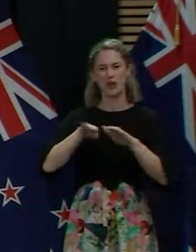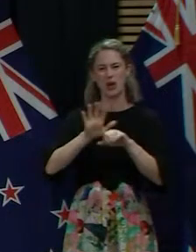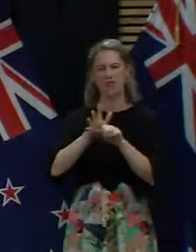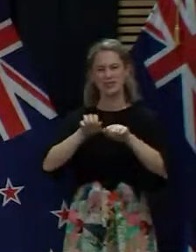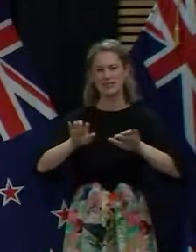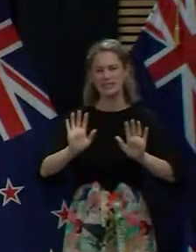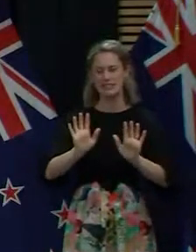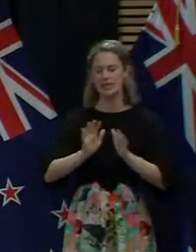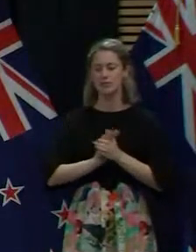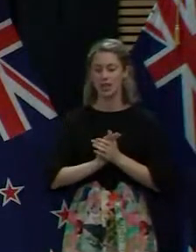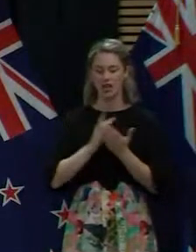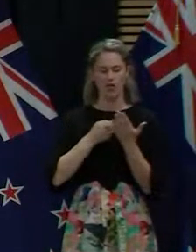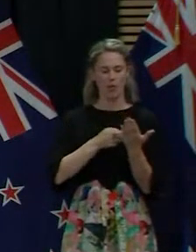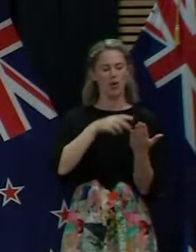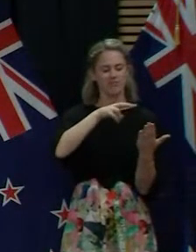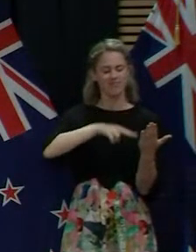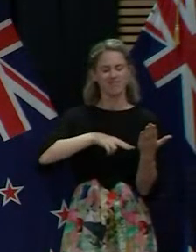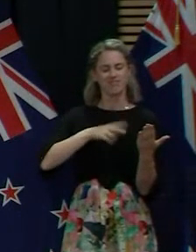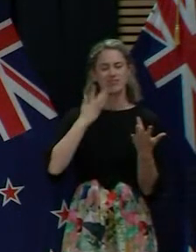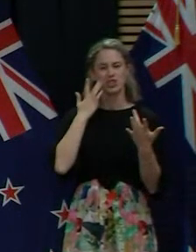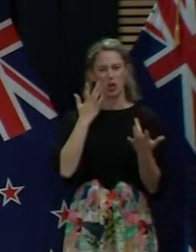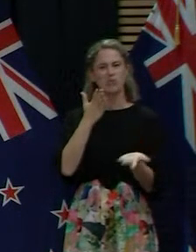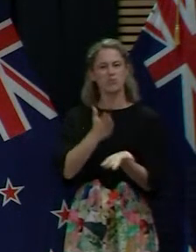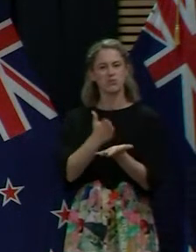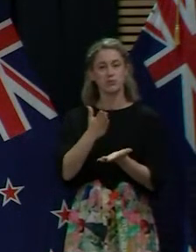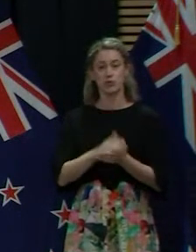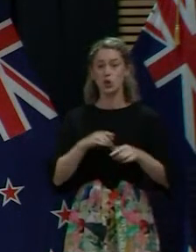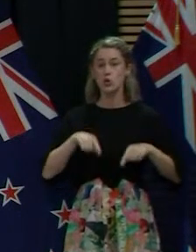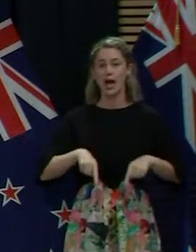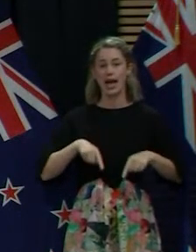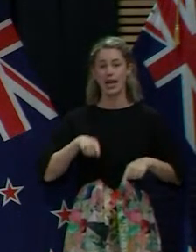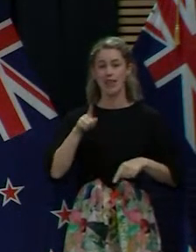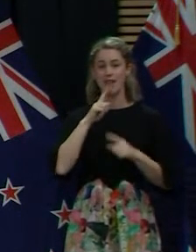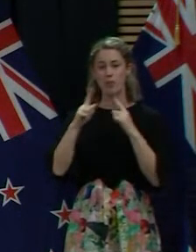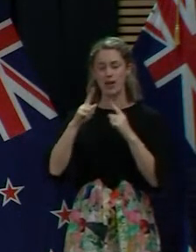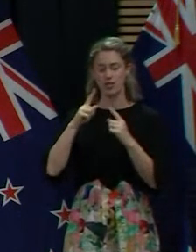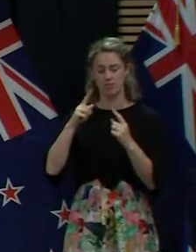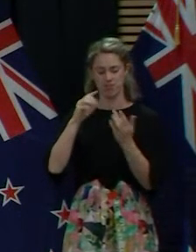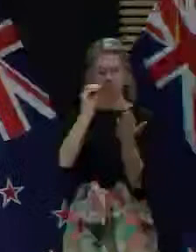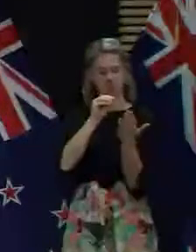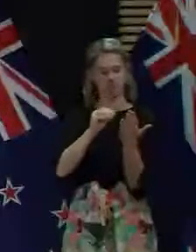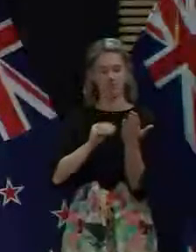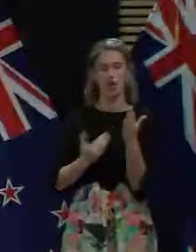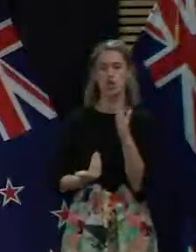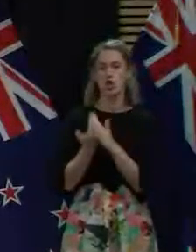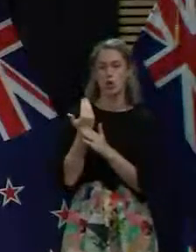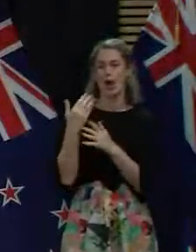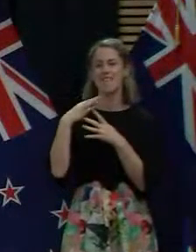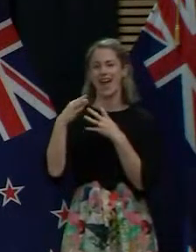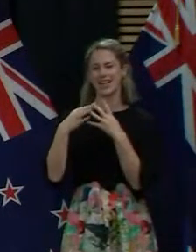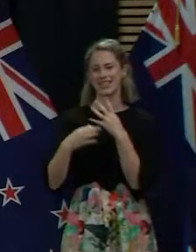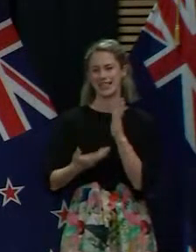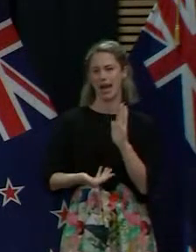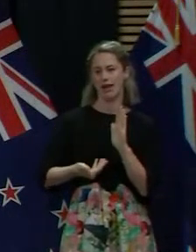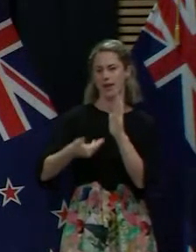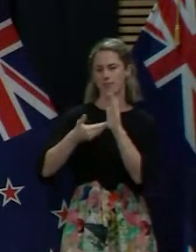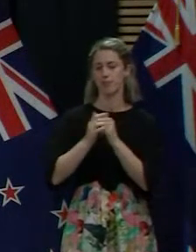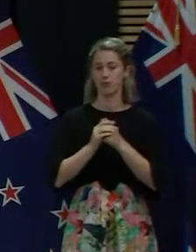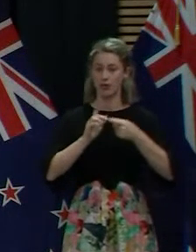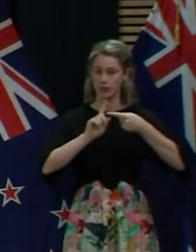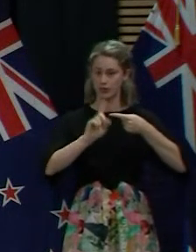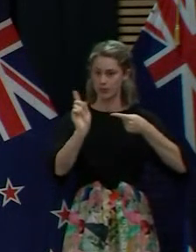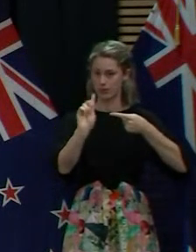June report just reinforced this picture. Today we're updating that work to take into account several new factors, however. The first